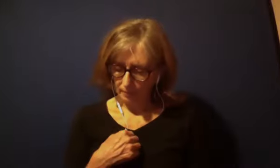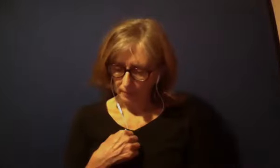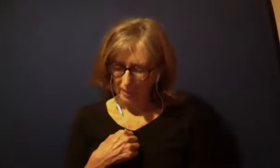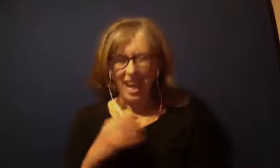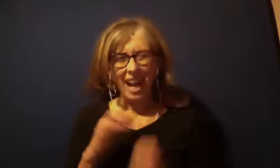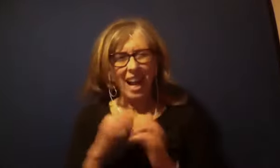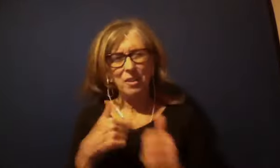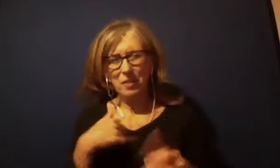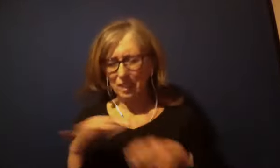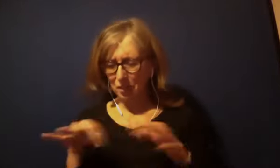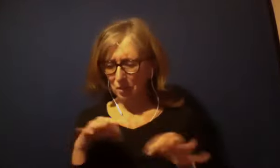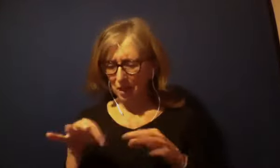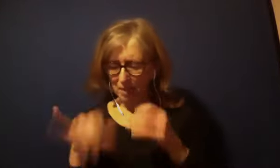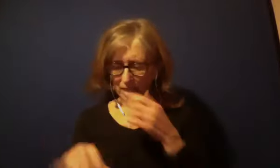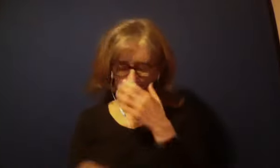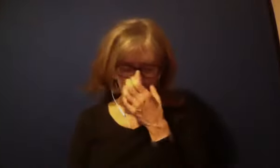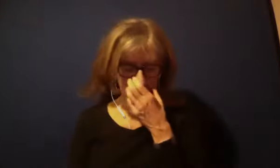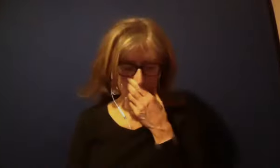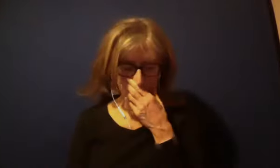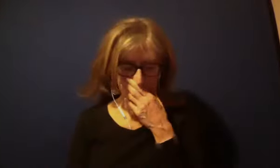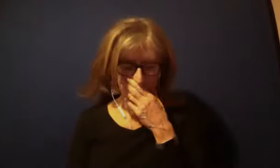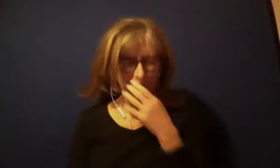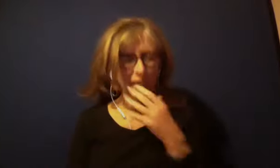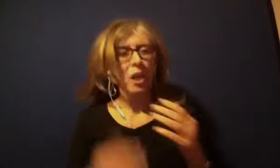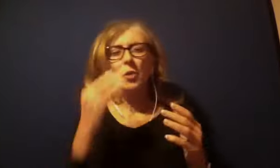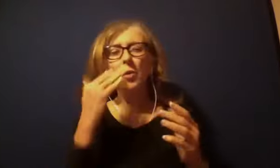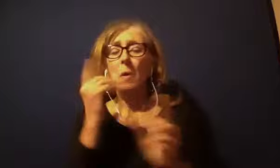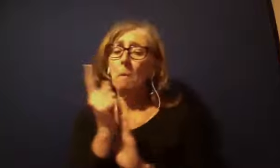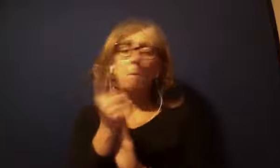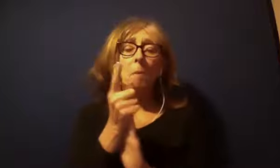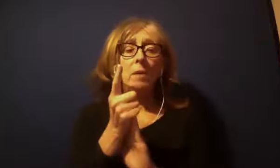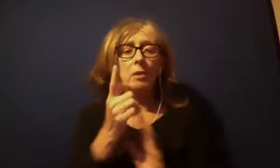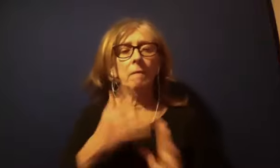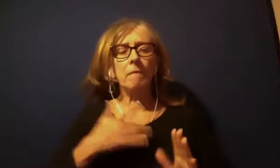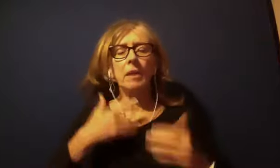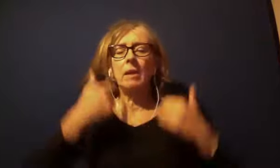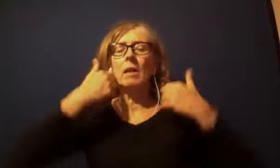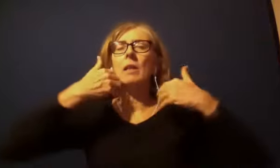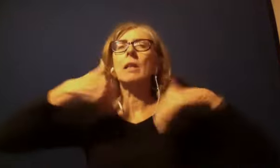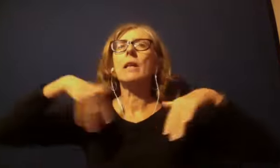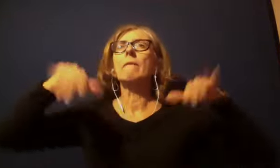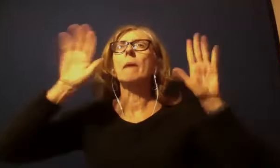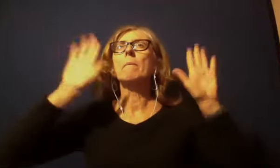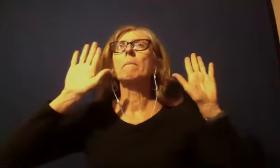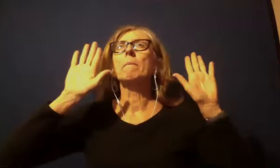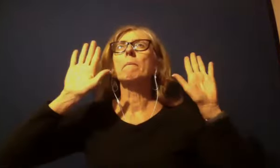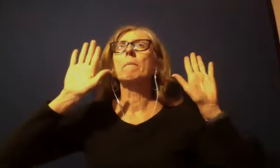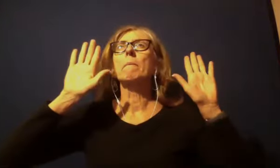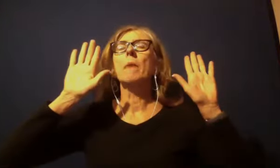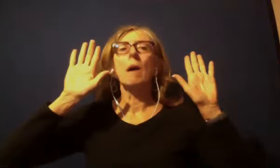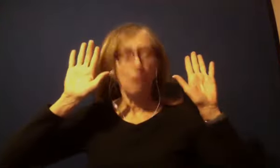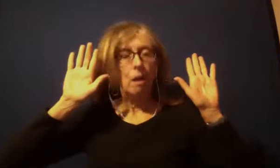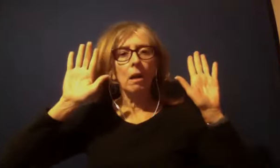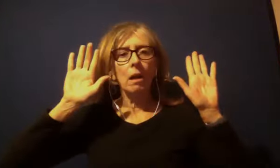it? It's a bit like, as soon as that surrender takes place, I didn't know it at the time, that surrender is when I started to win. Like, I started to shift